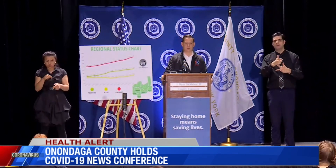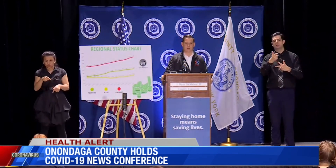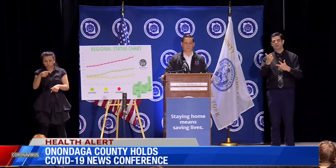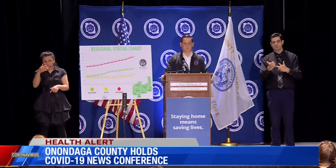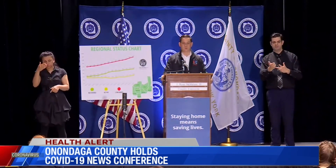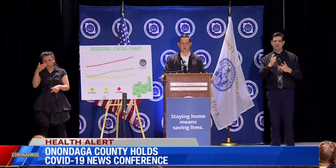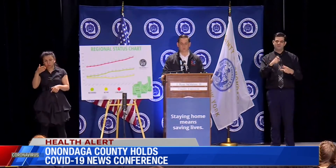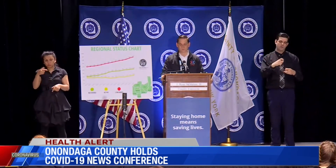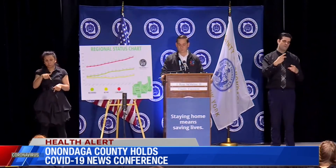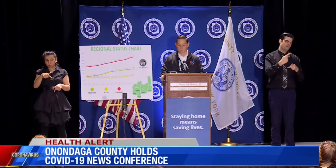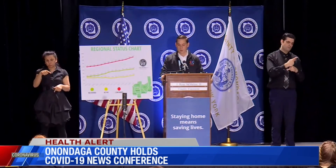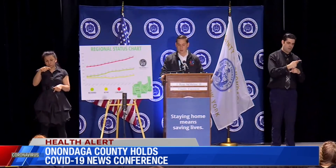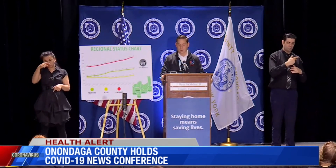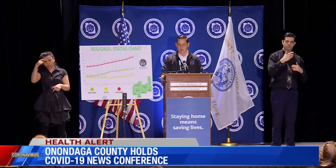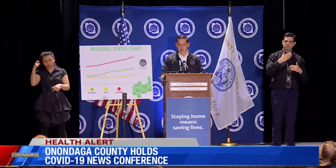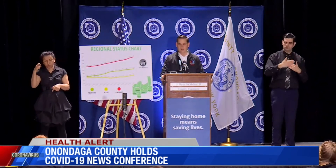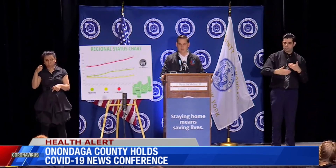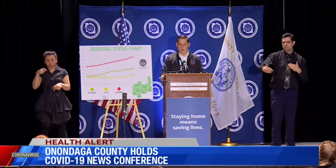for summer break. So